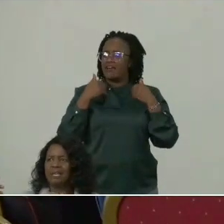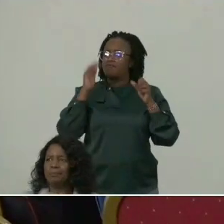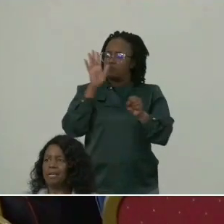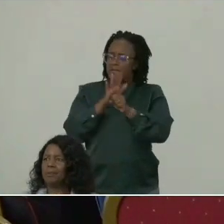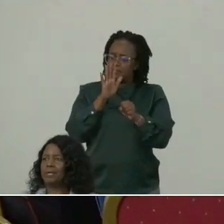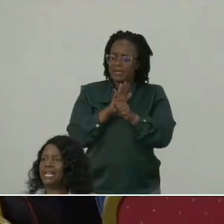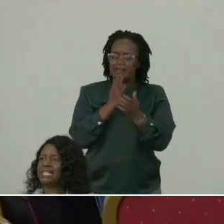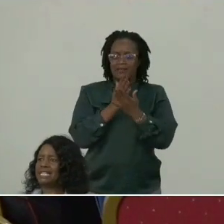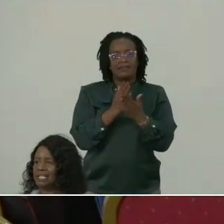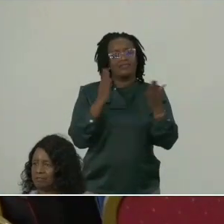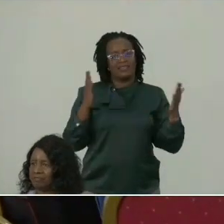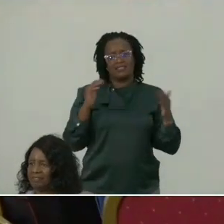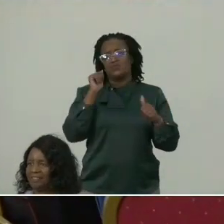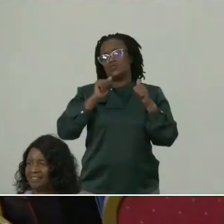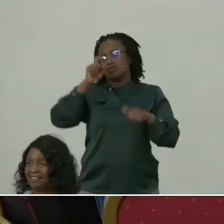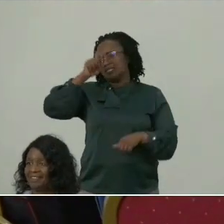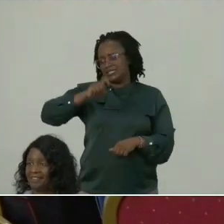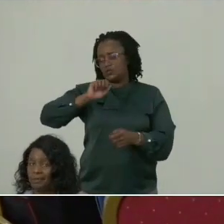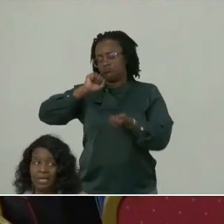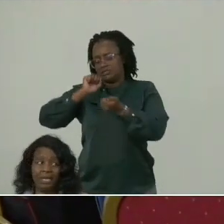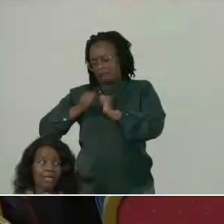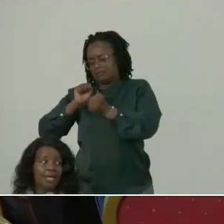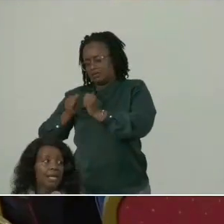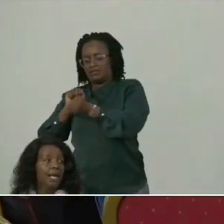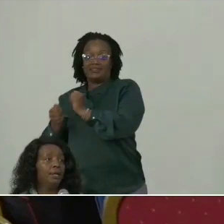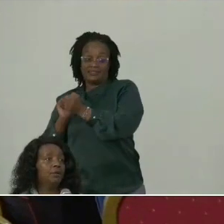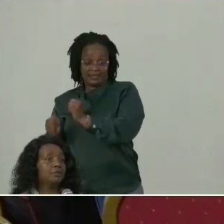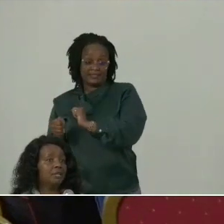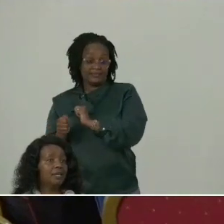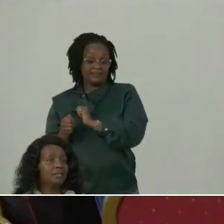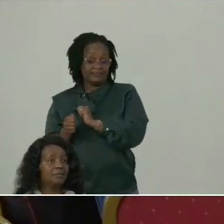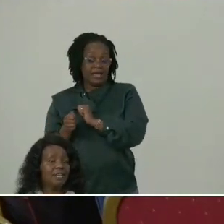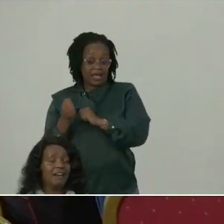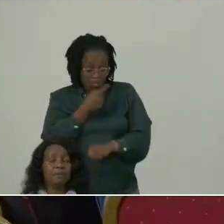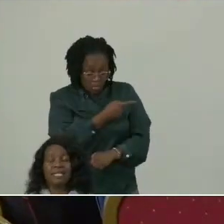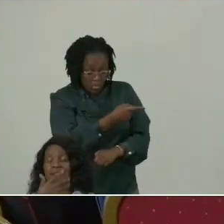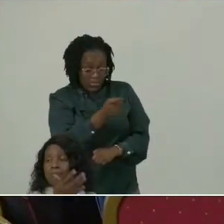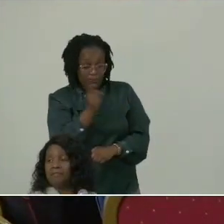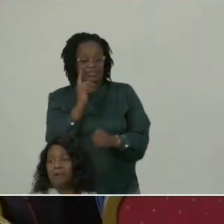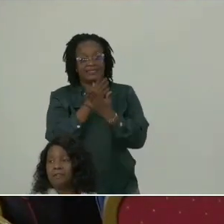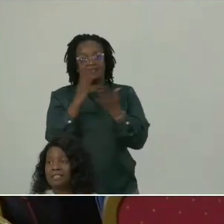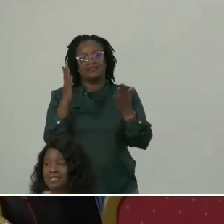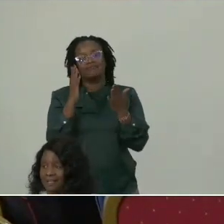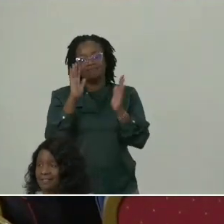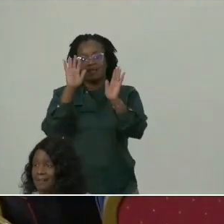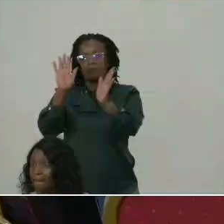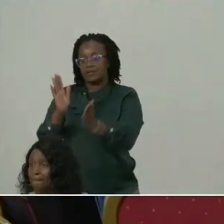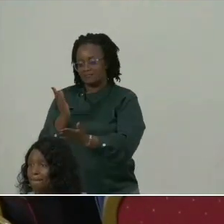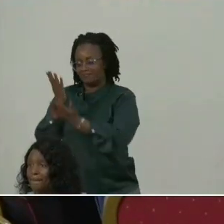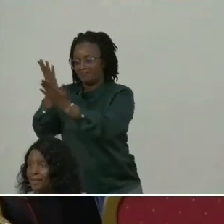even in the PWD Act itself. Okay? And those things, we have placed them before the